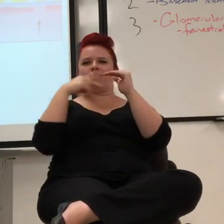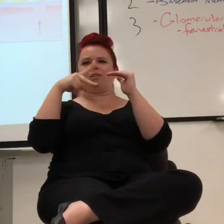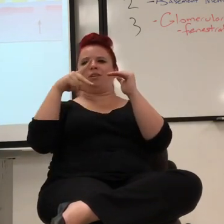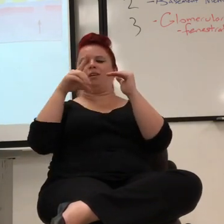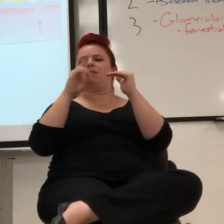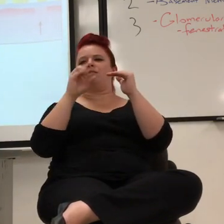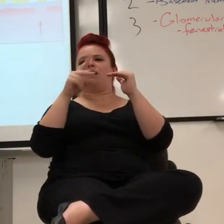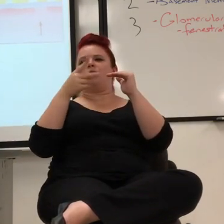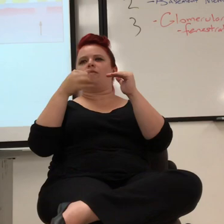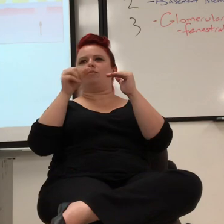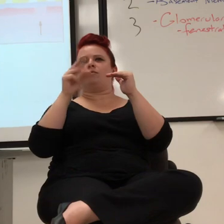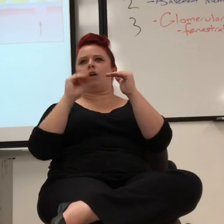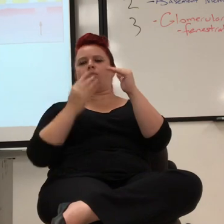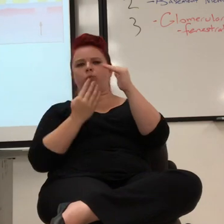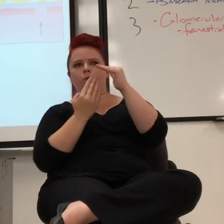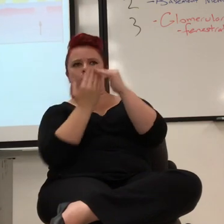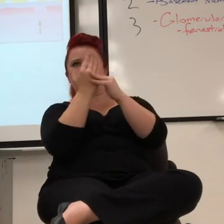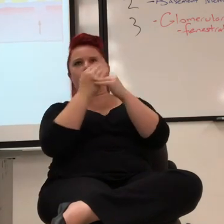make it through the slit.